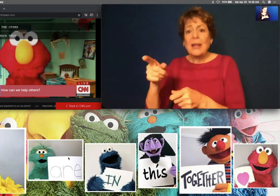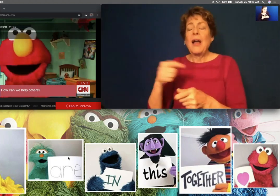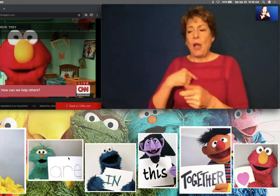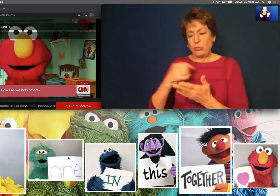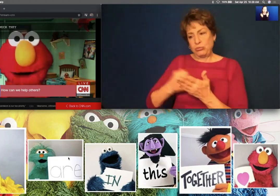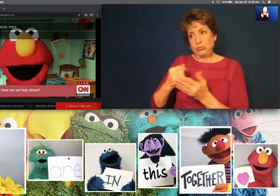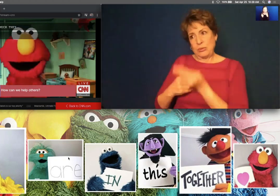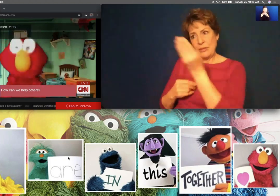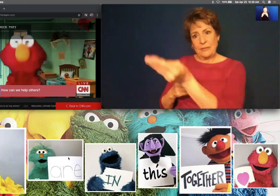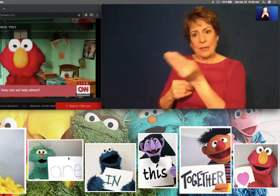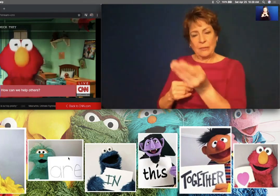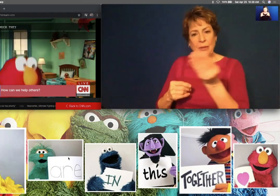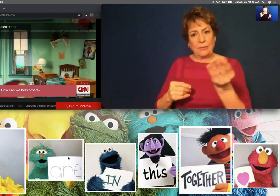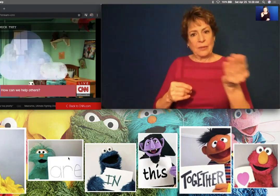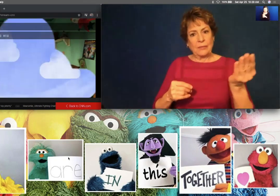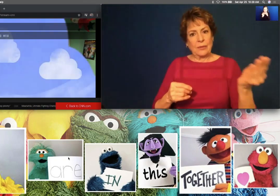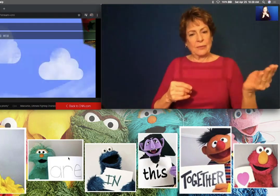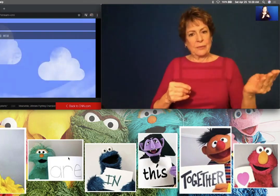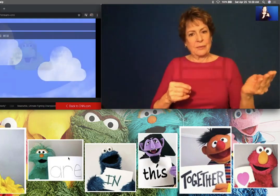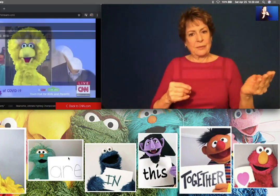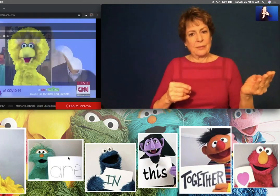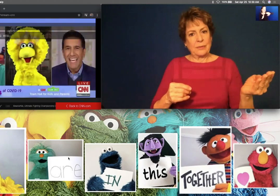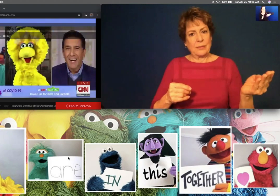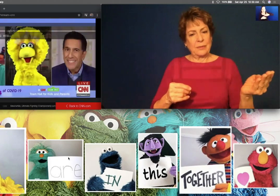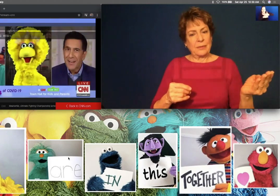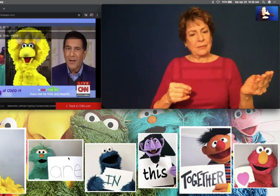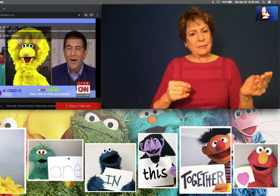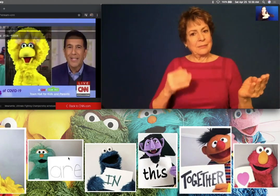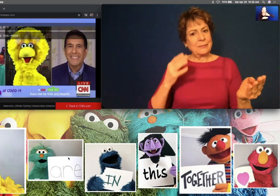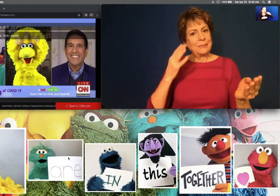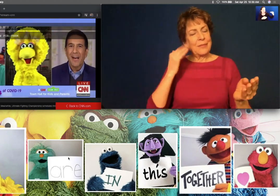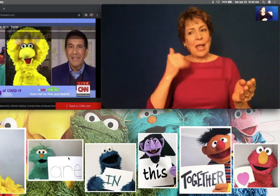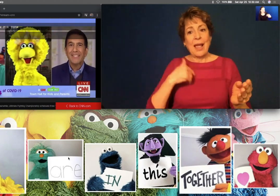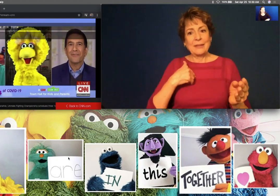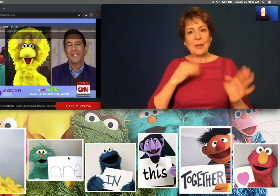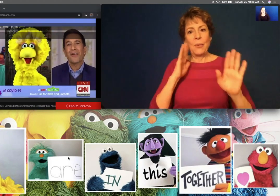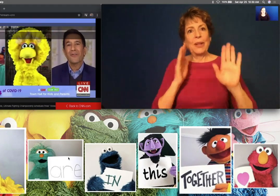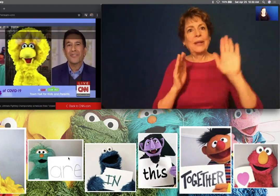us. Elmo's gonna hang his picture in the window for them to see.